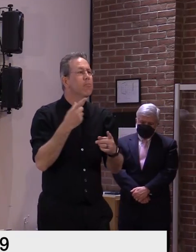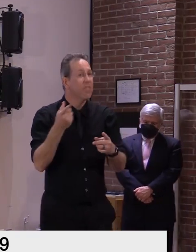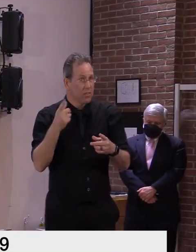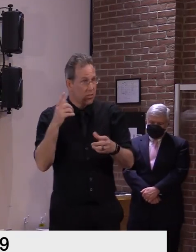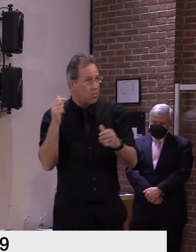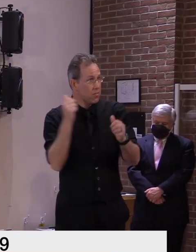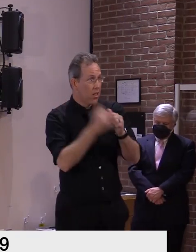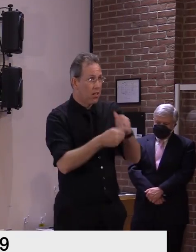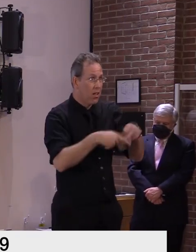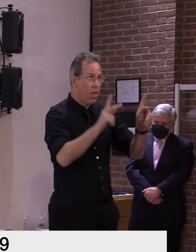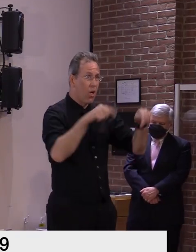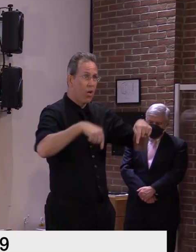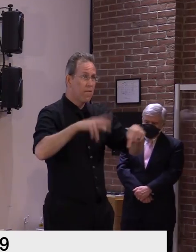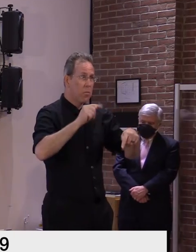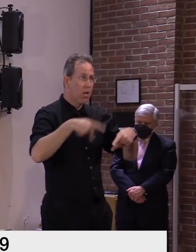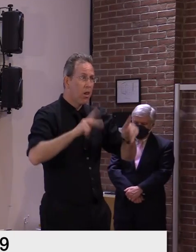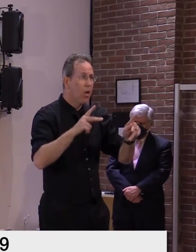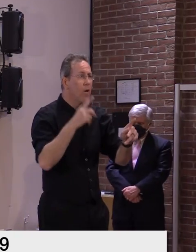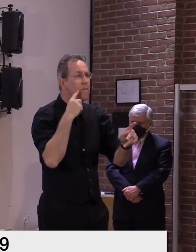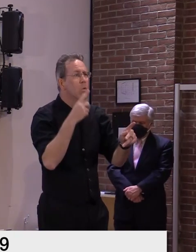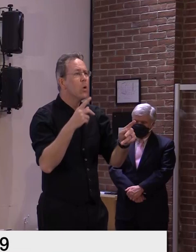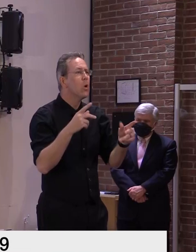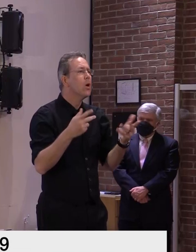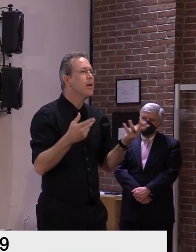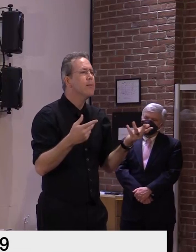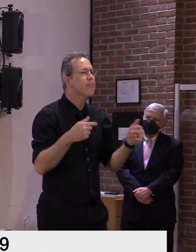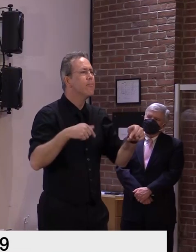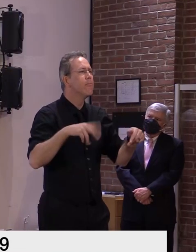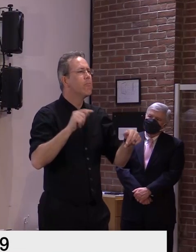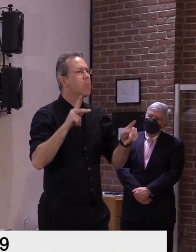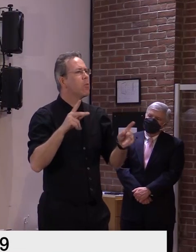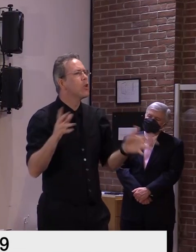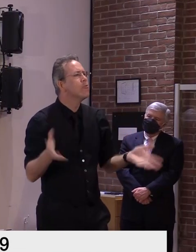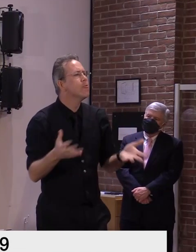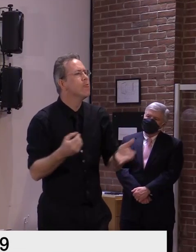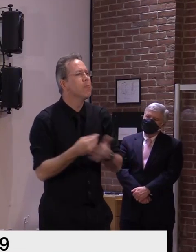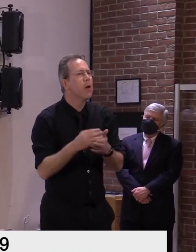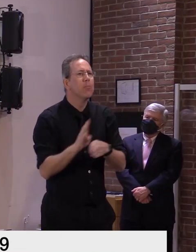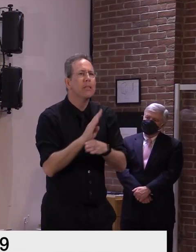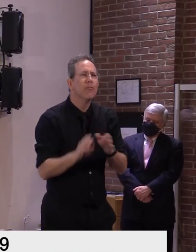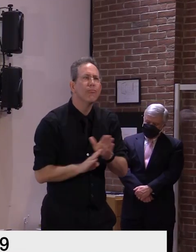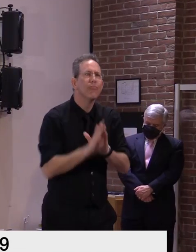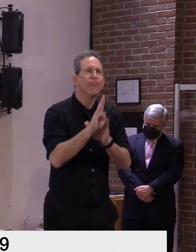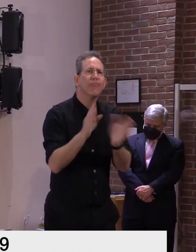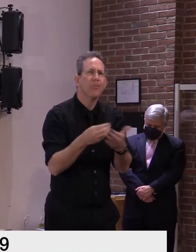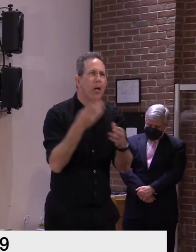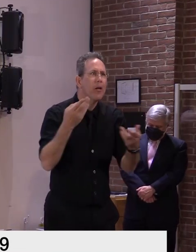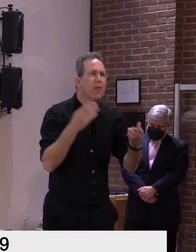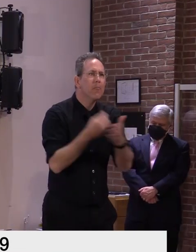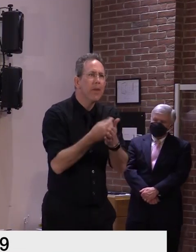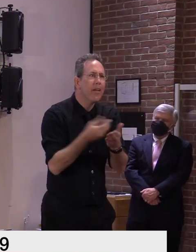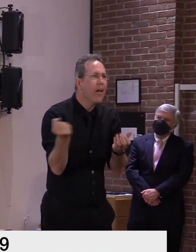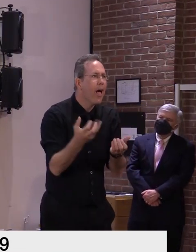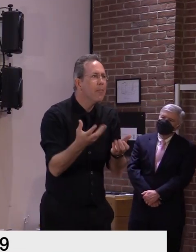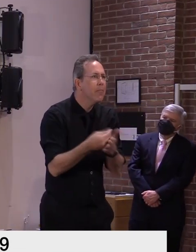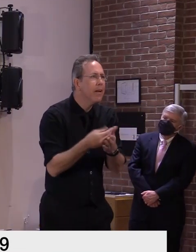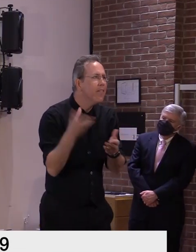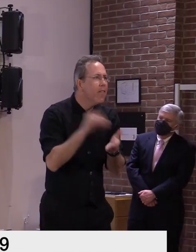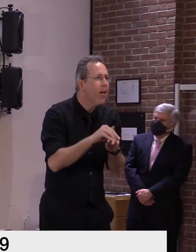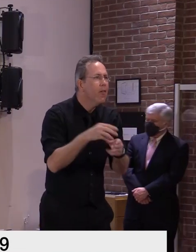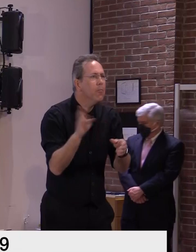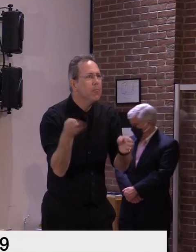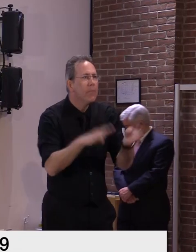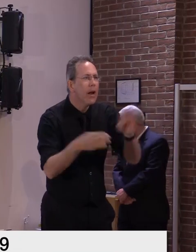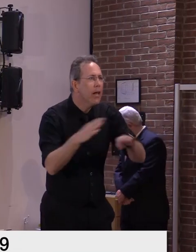we're looking for any opportunity to get the economy going again? Well, again, this was one of our initiatives early on, so